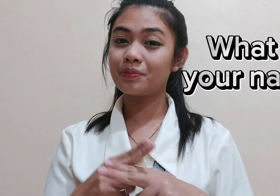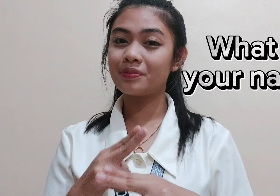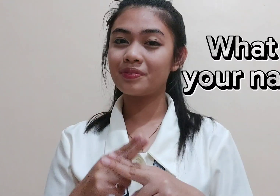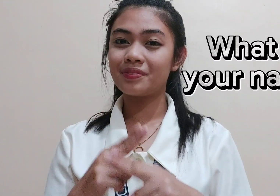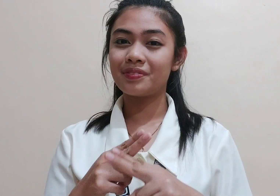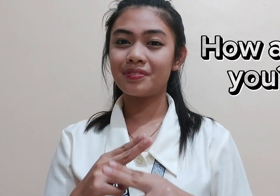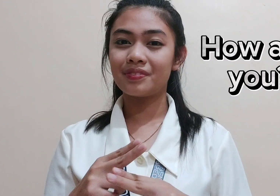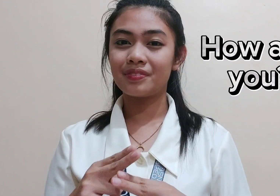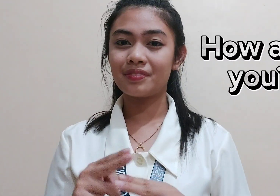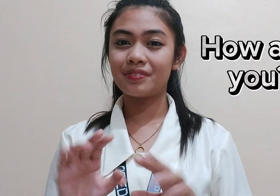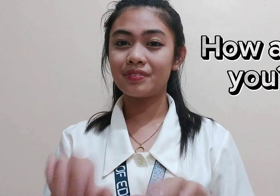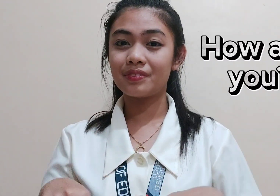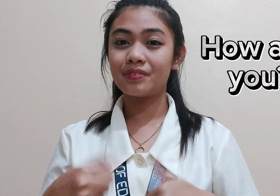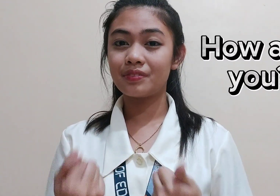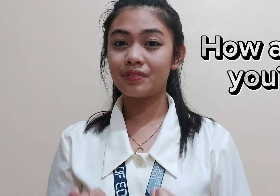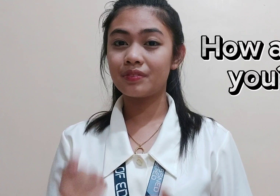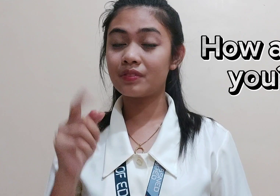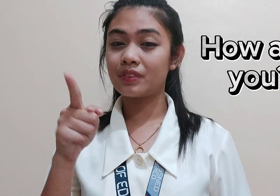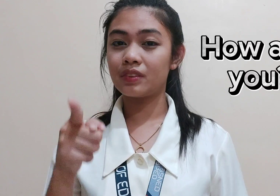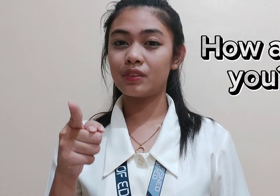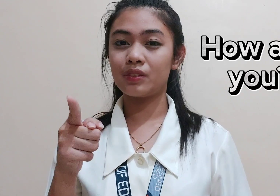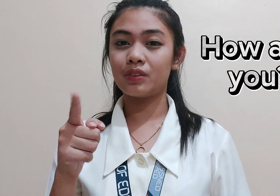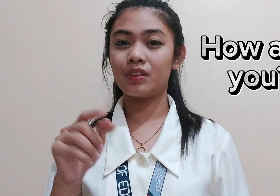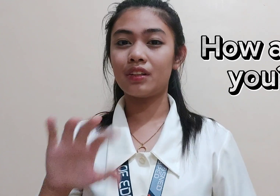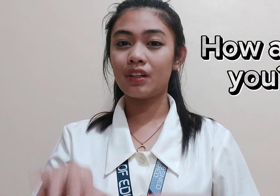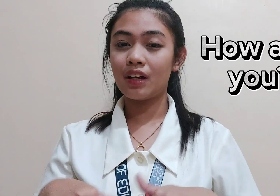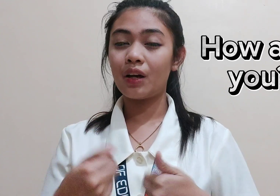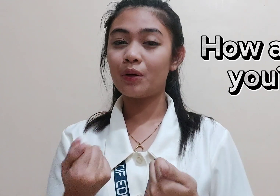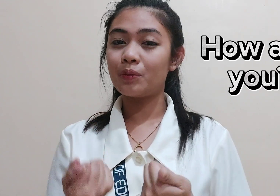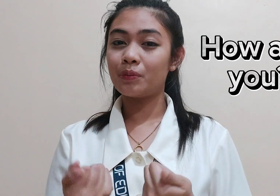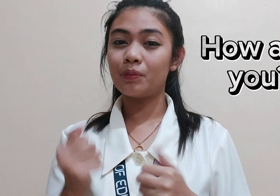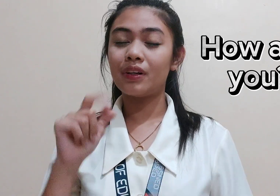name? How are you? How are you?